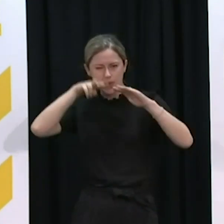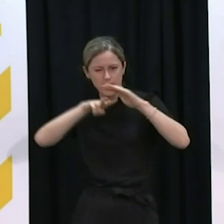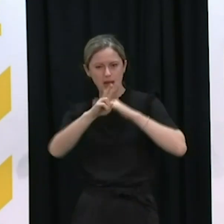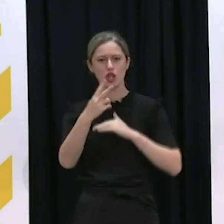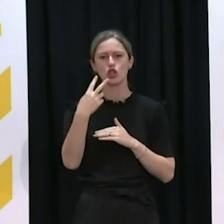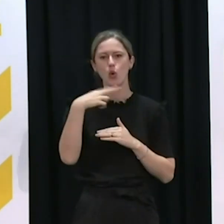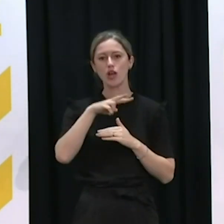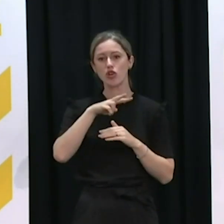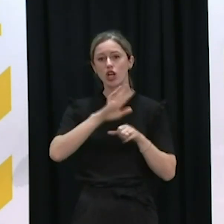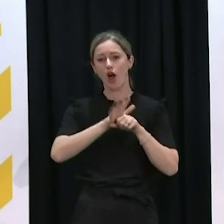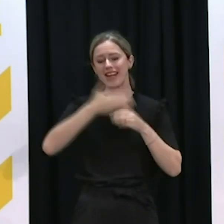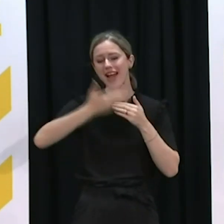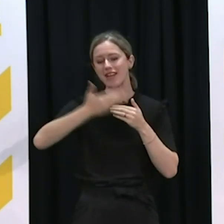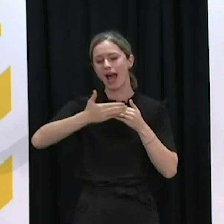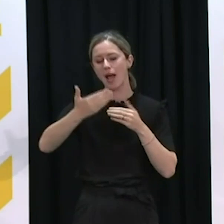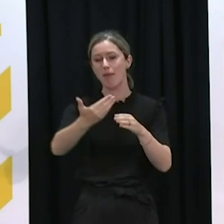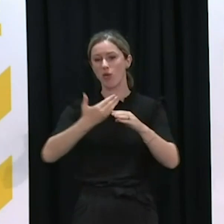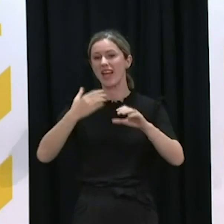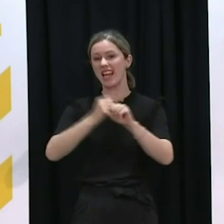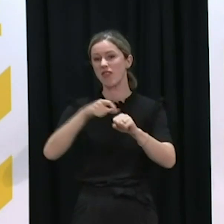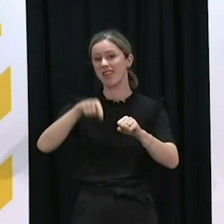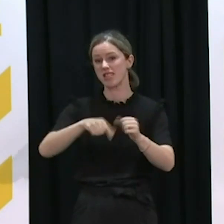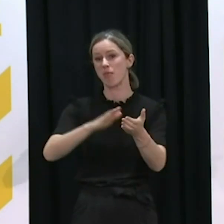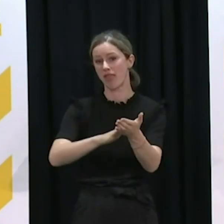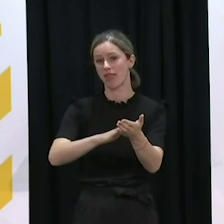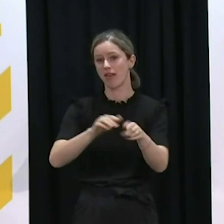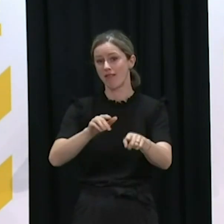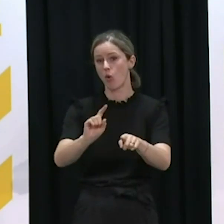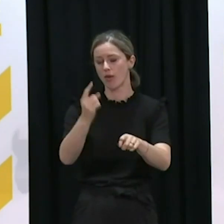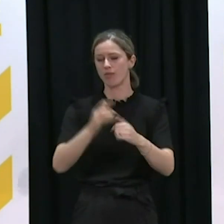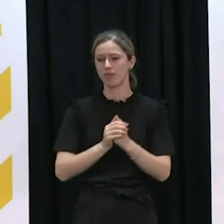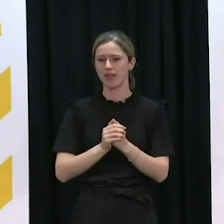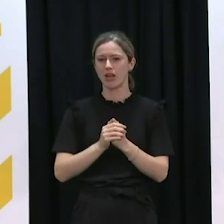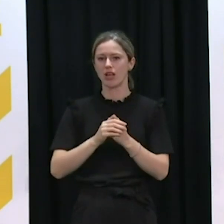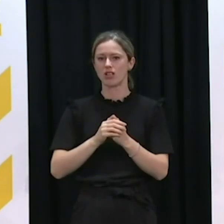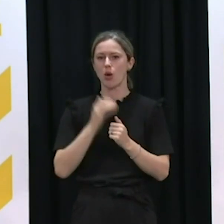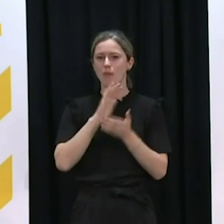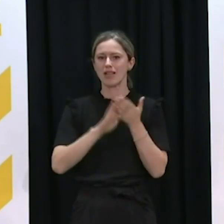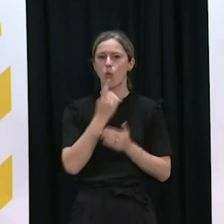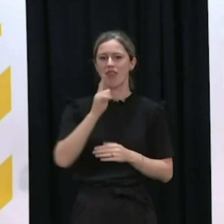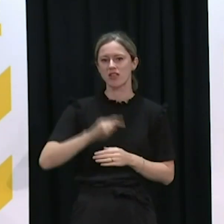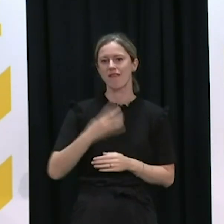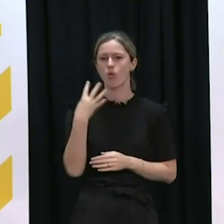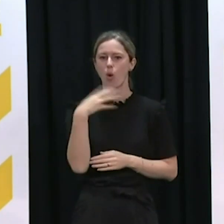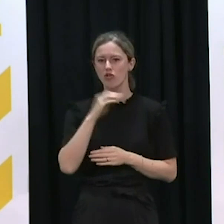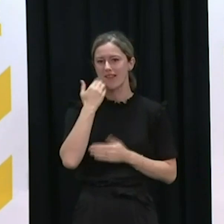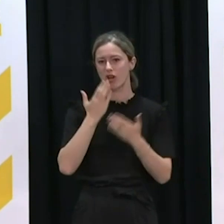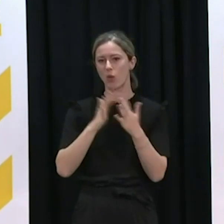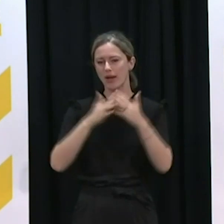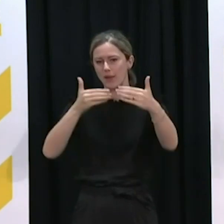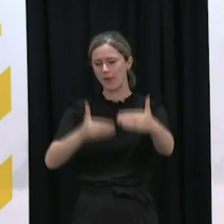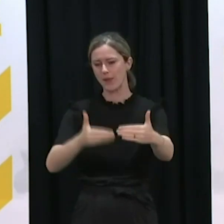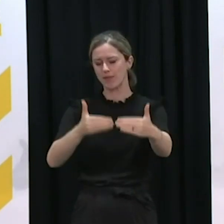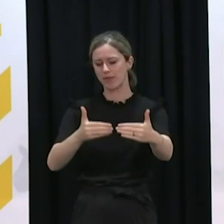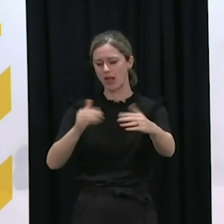200 cases per day by the end of this month in Auckland, around 1,400 cases a week, based on median numbers. And if we